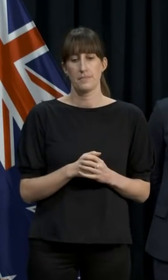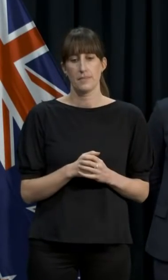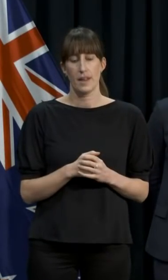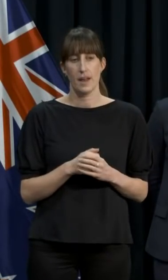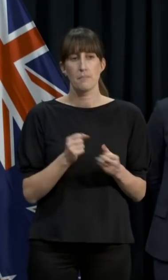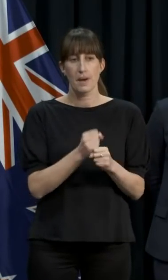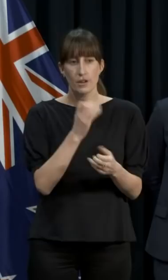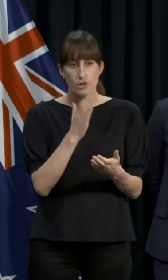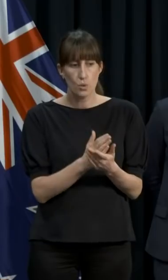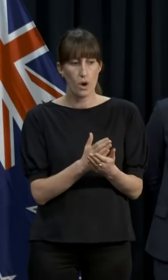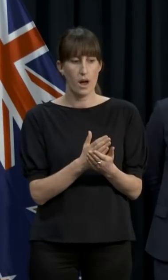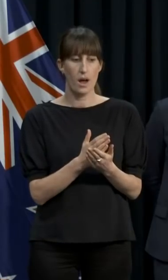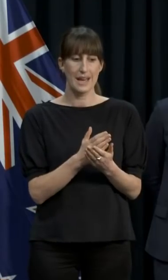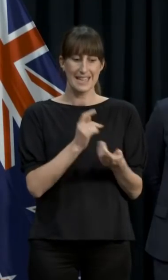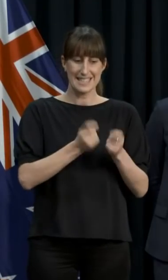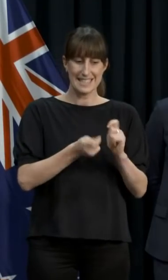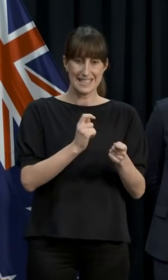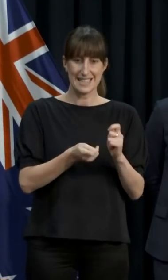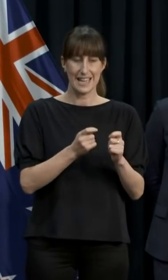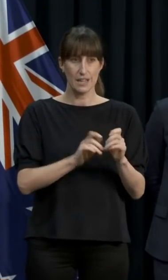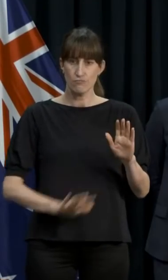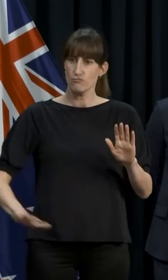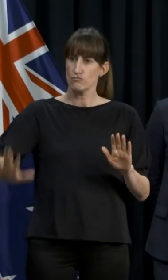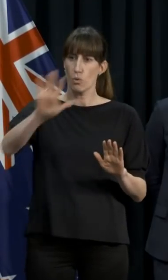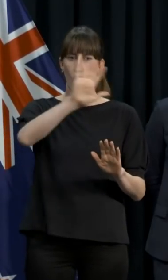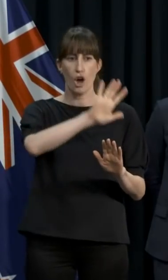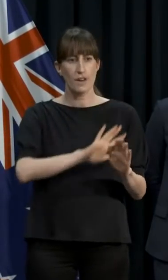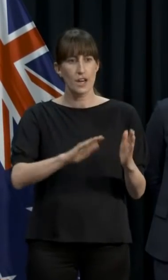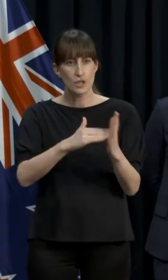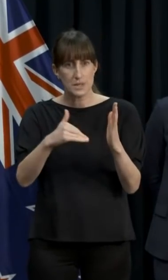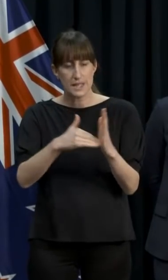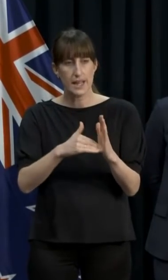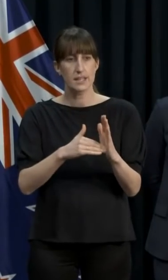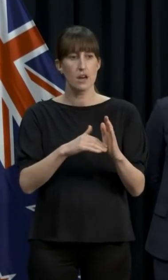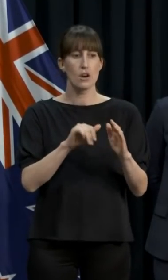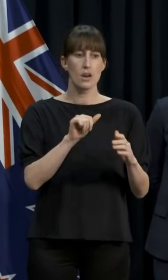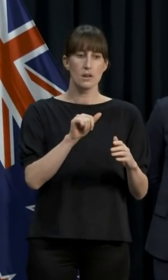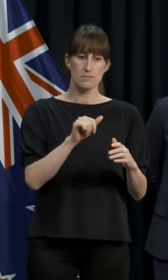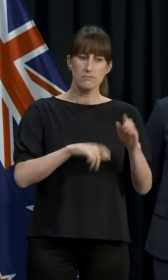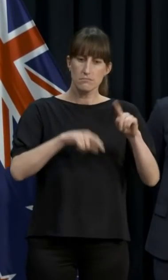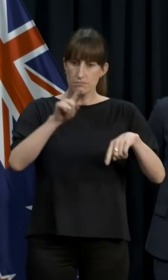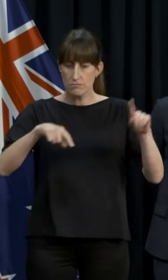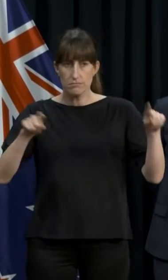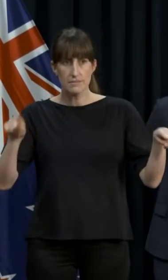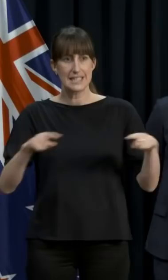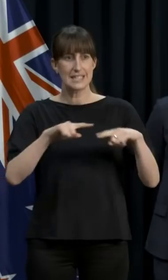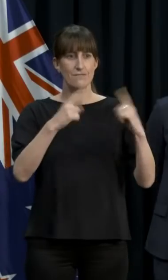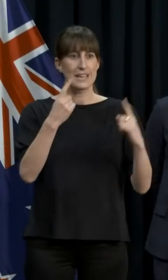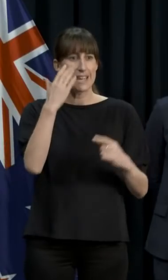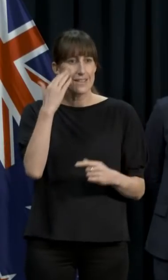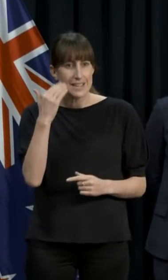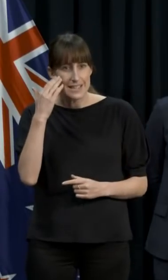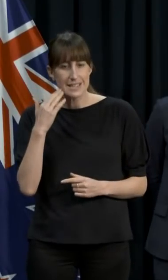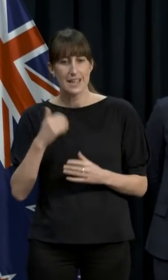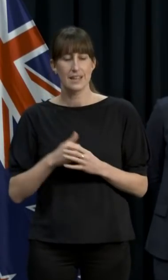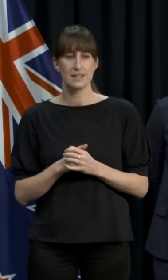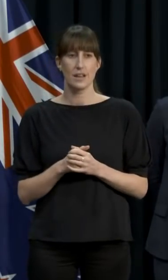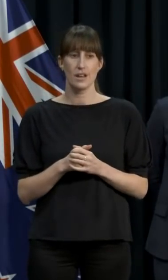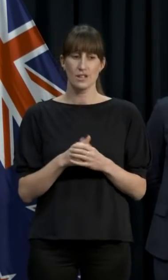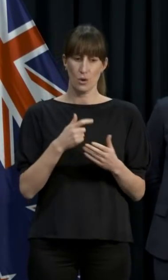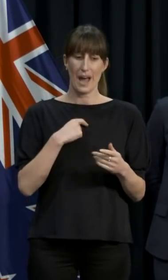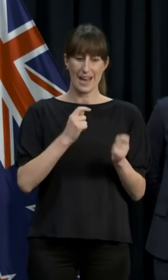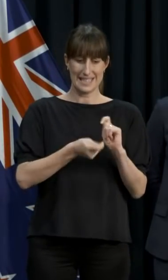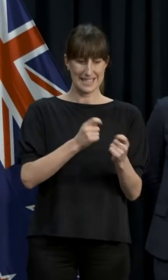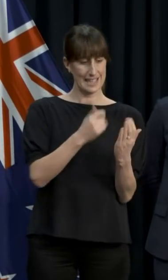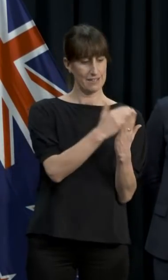is good both by region and by ethnic group. So the case definition is there to make sure that we are testing all the people